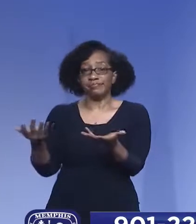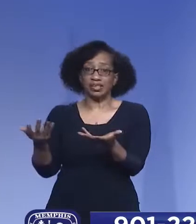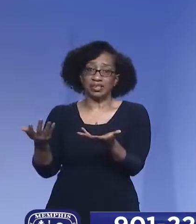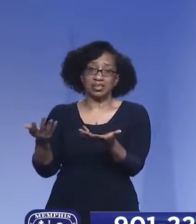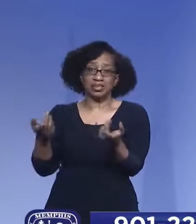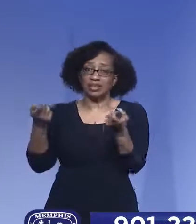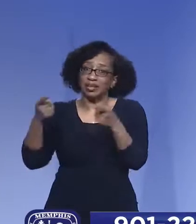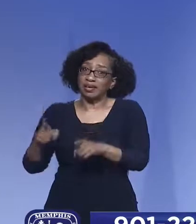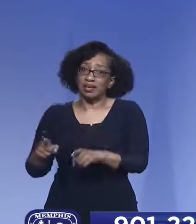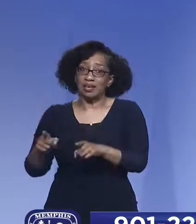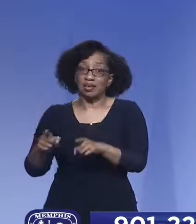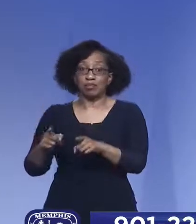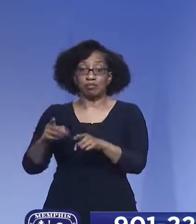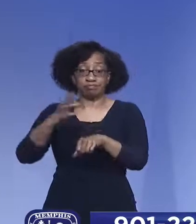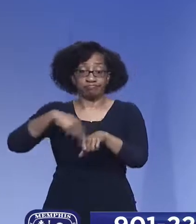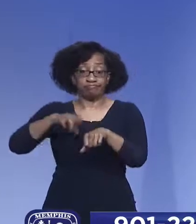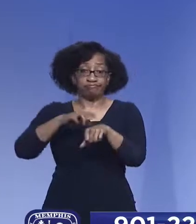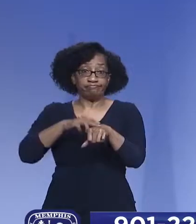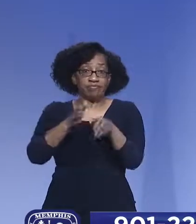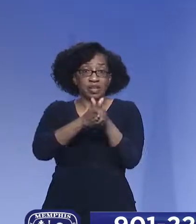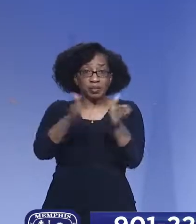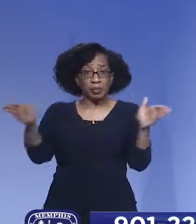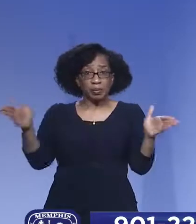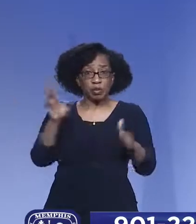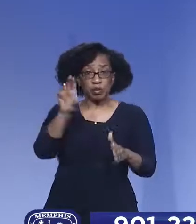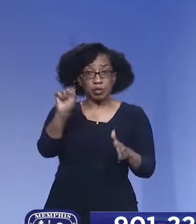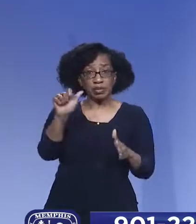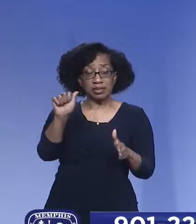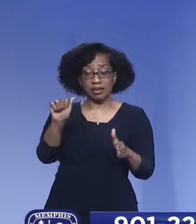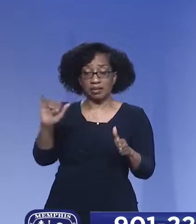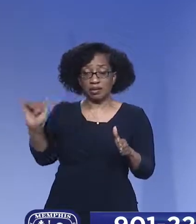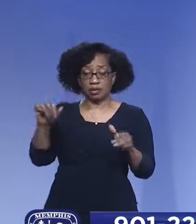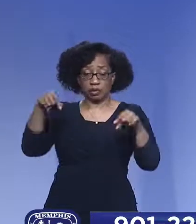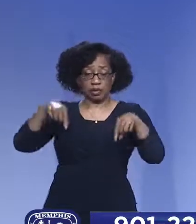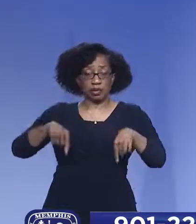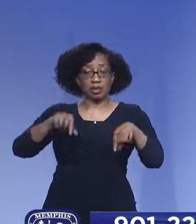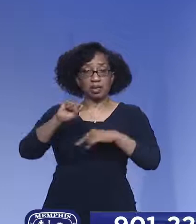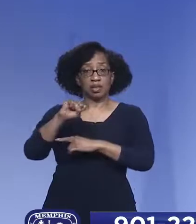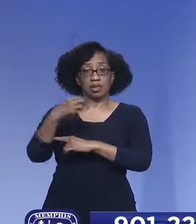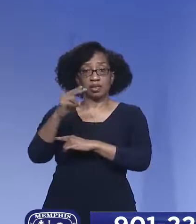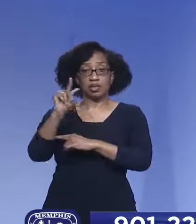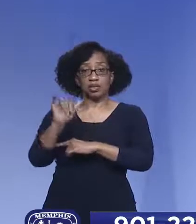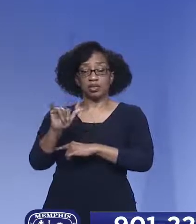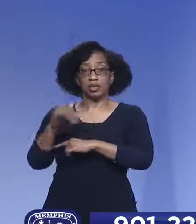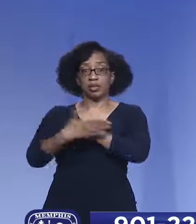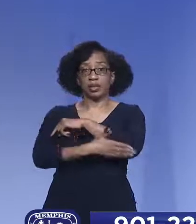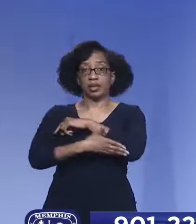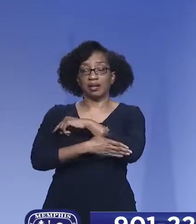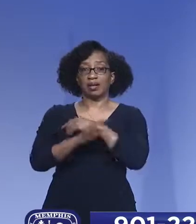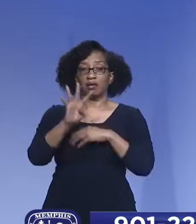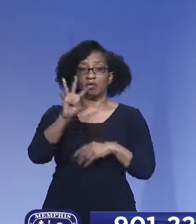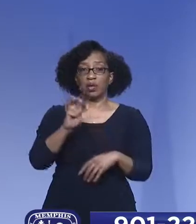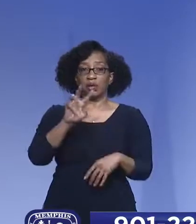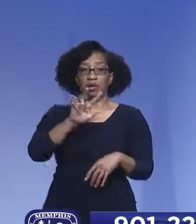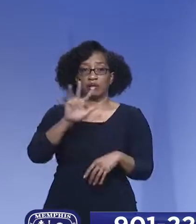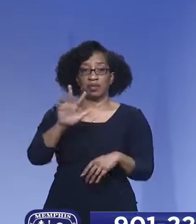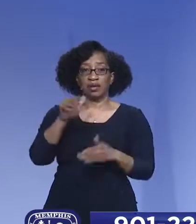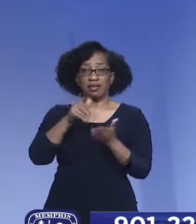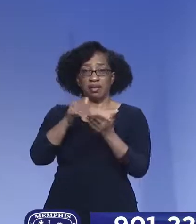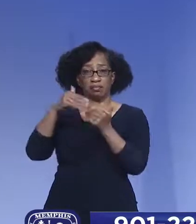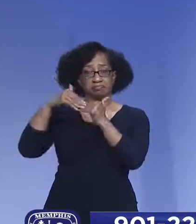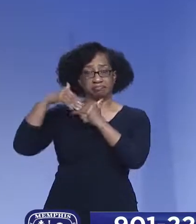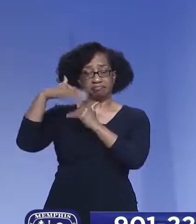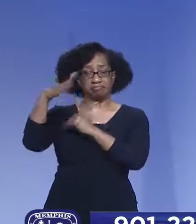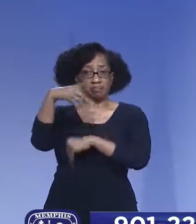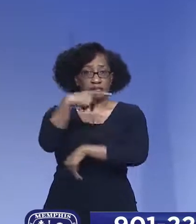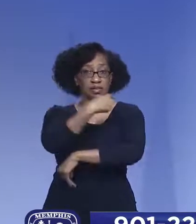no less true here in Memphis and Shelby County. For the 435,000 plus doses that we've administered, since we